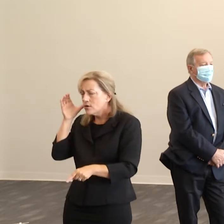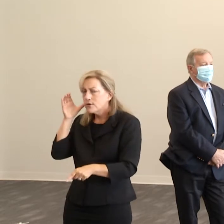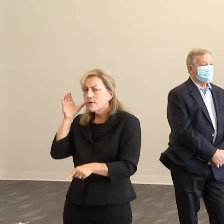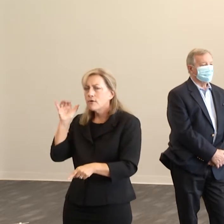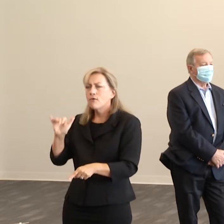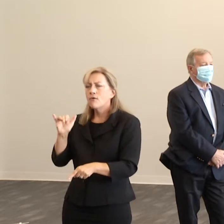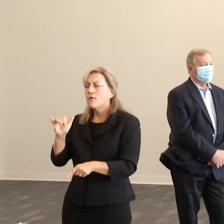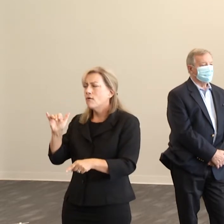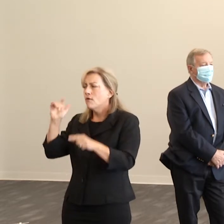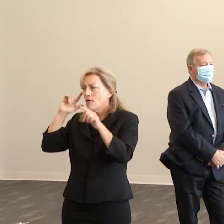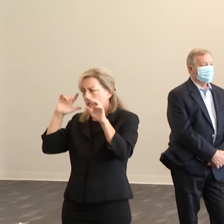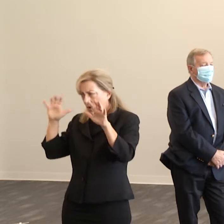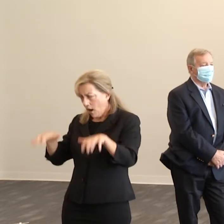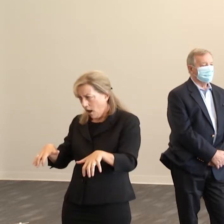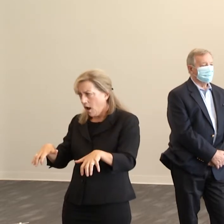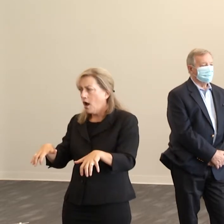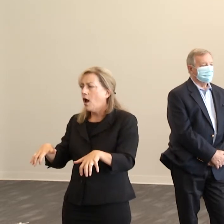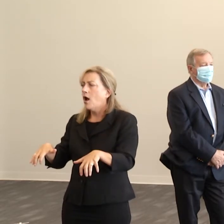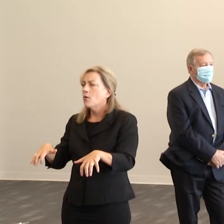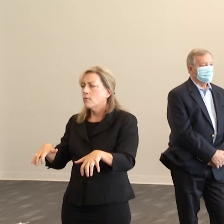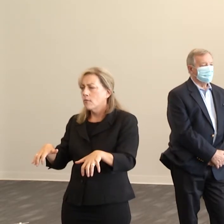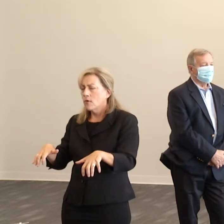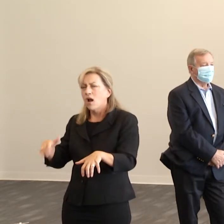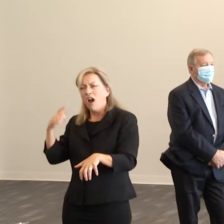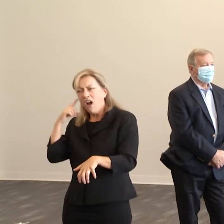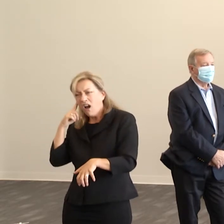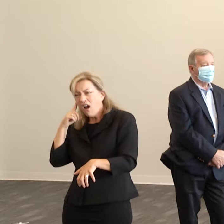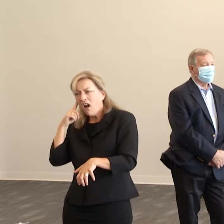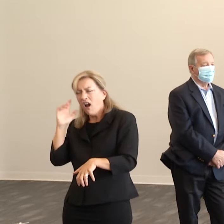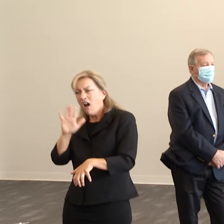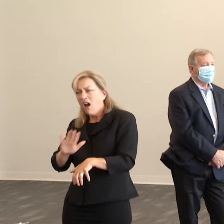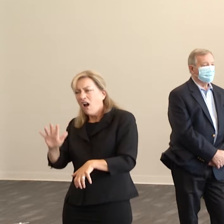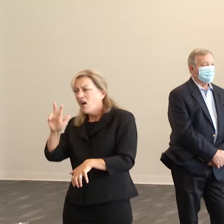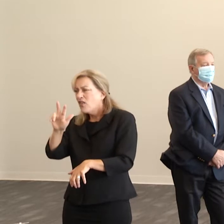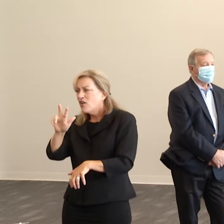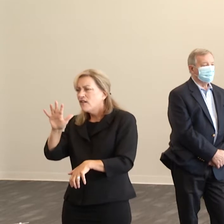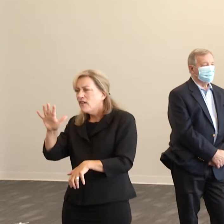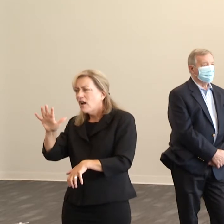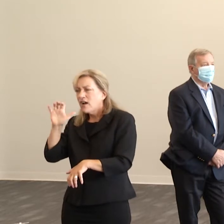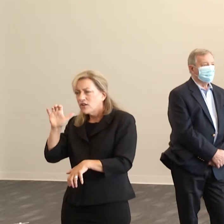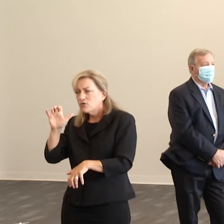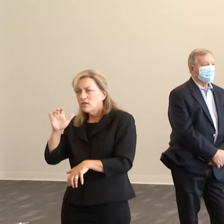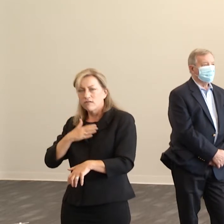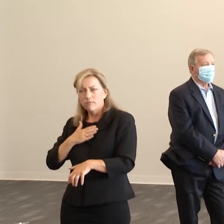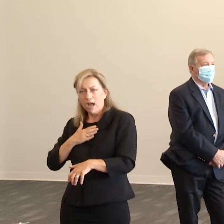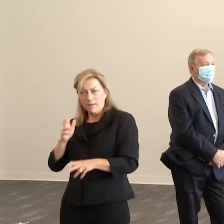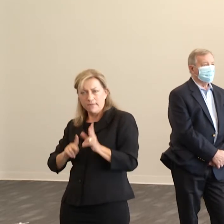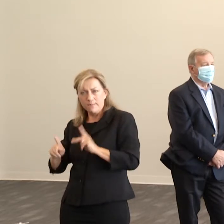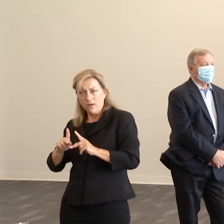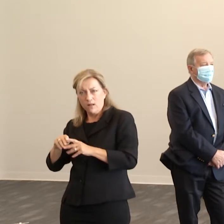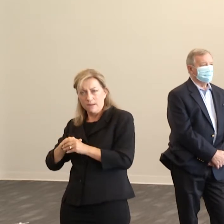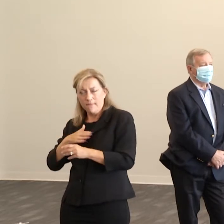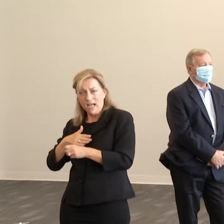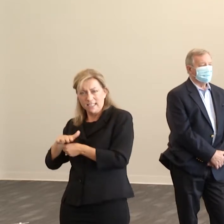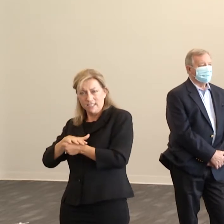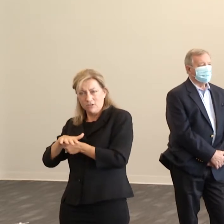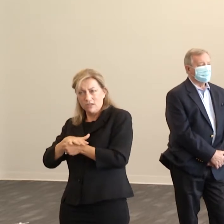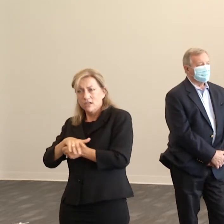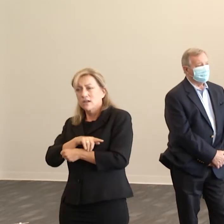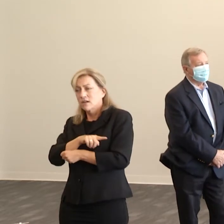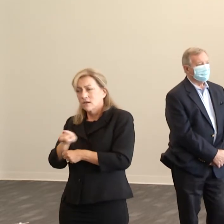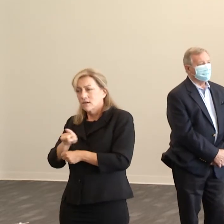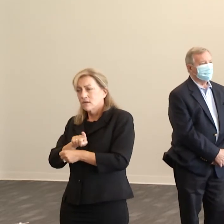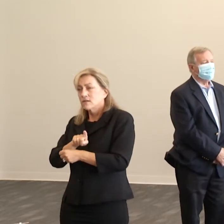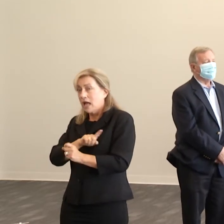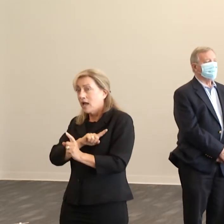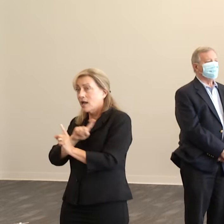after hearing about 3,500 of my constituents participate in the